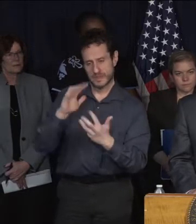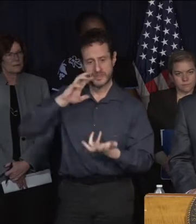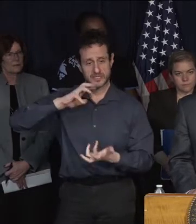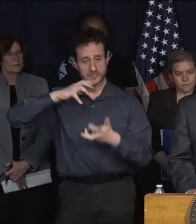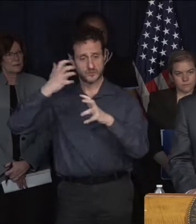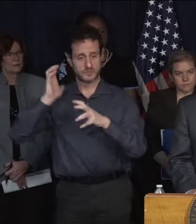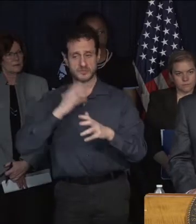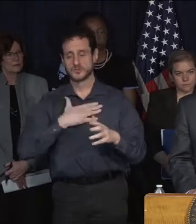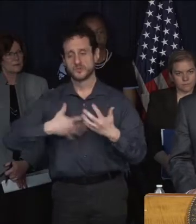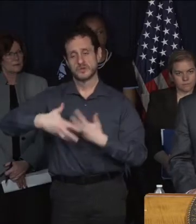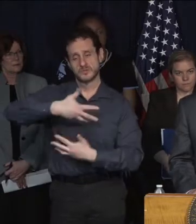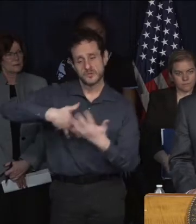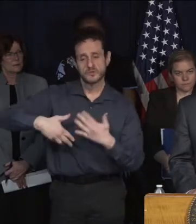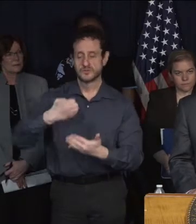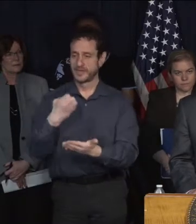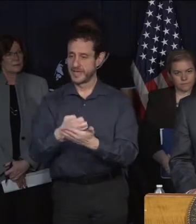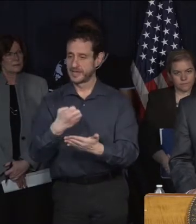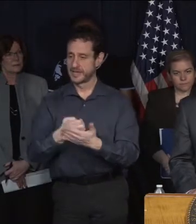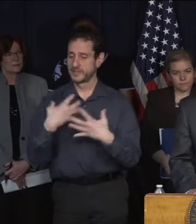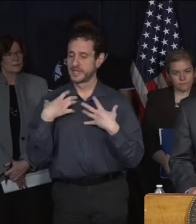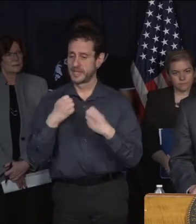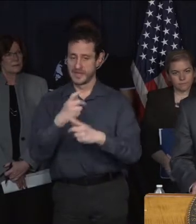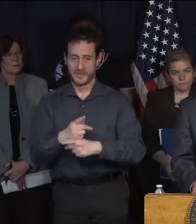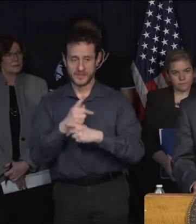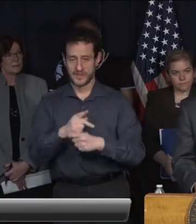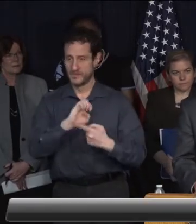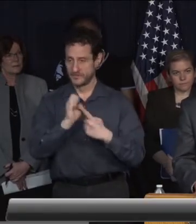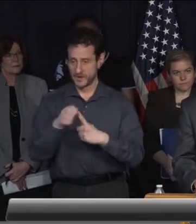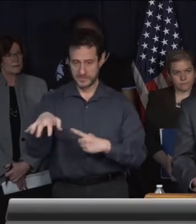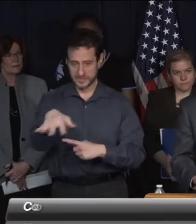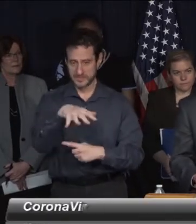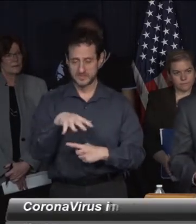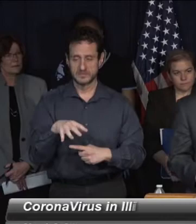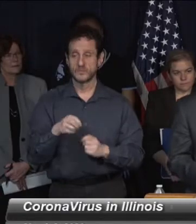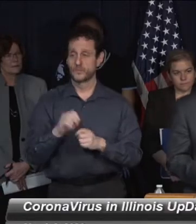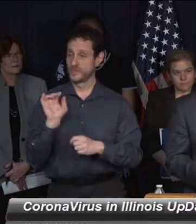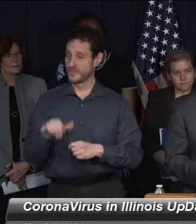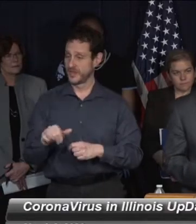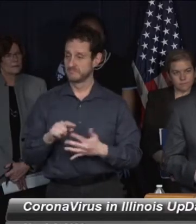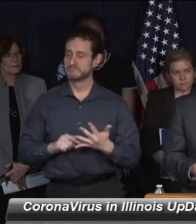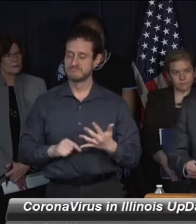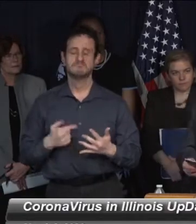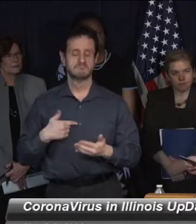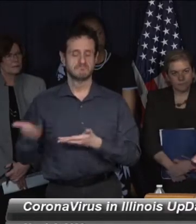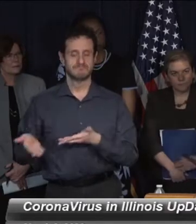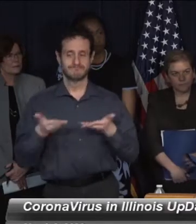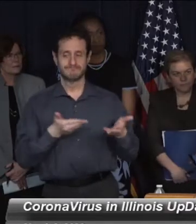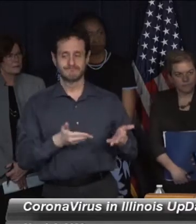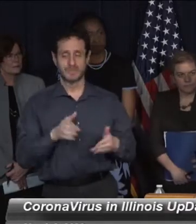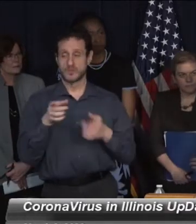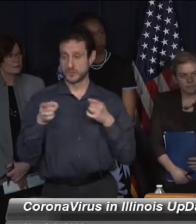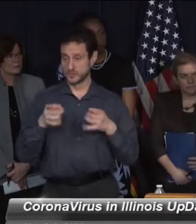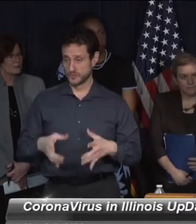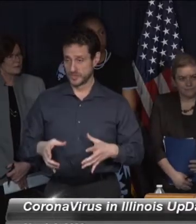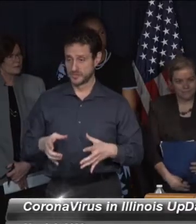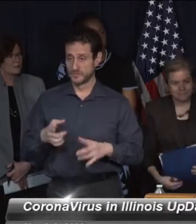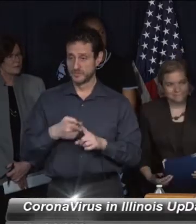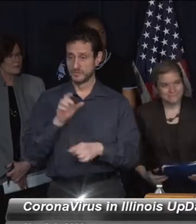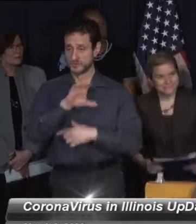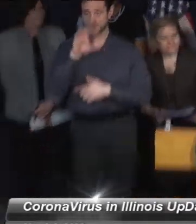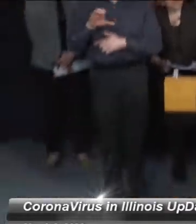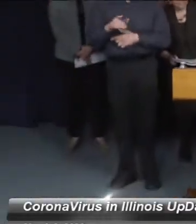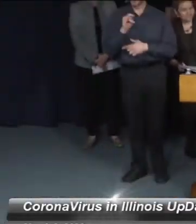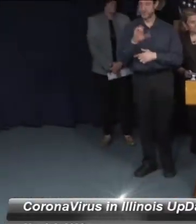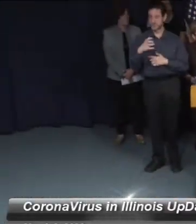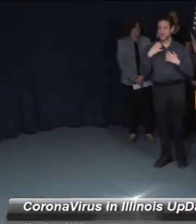social, economic, and healthcare environments. So with that, I'm going to hand it over to the director from Chicago